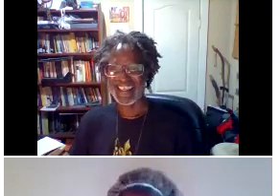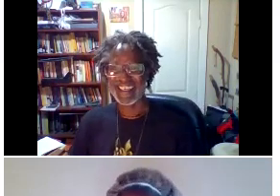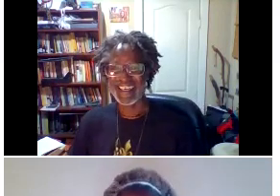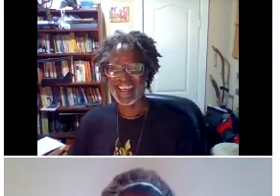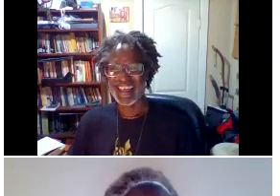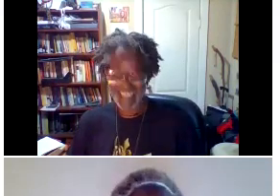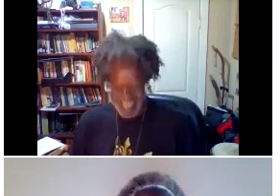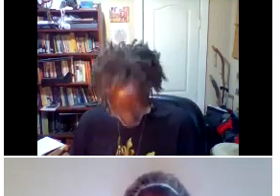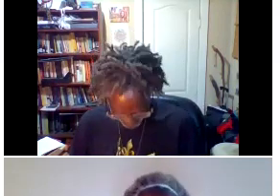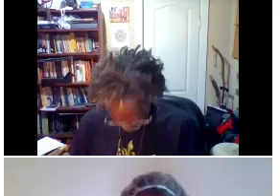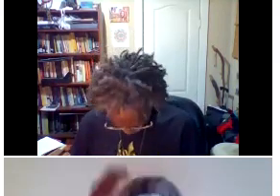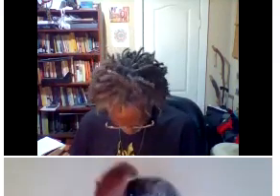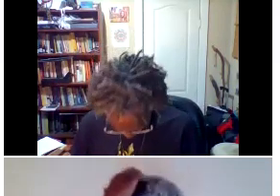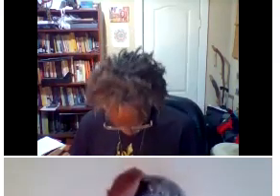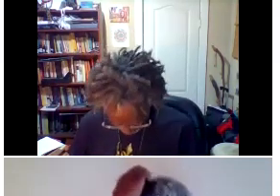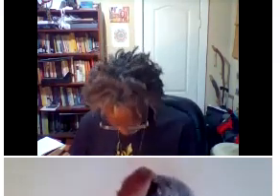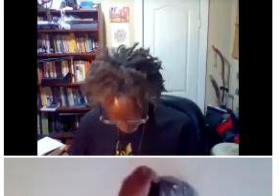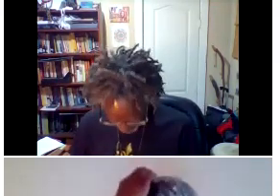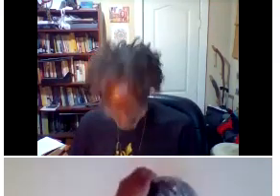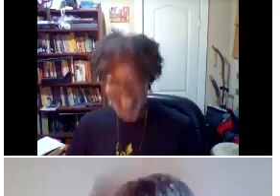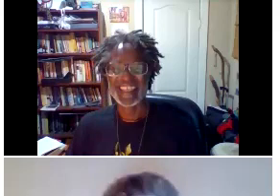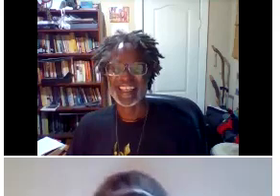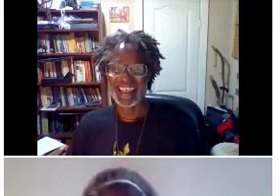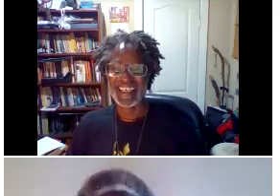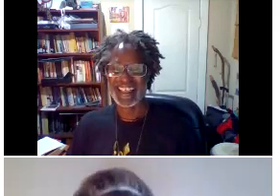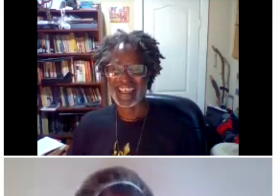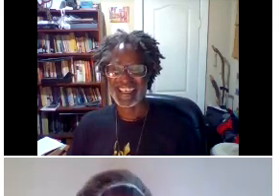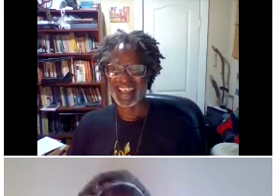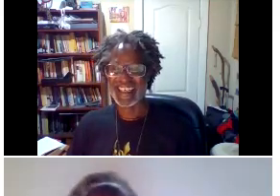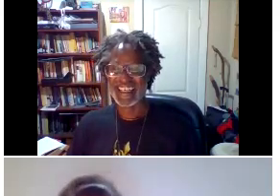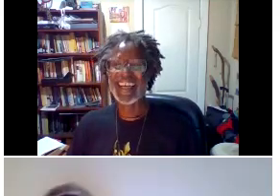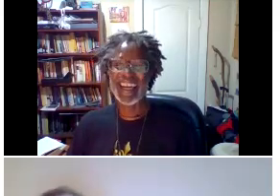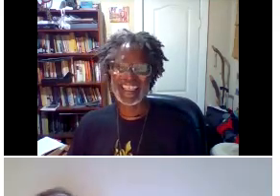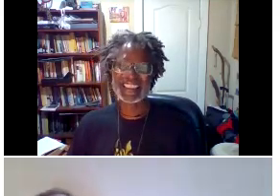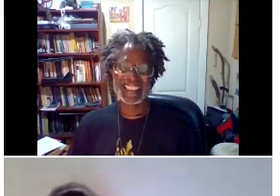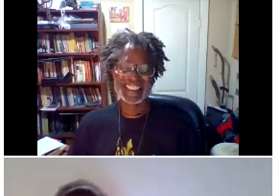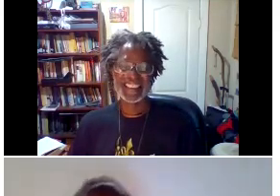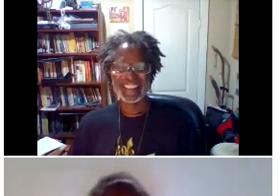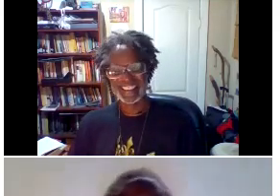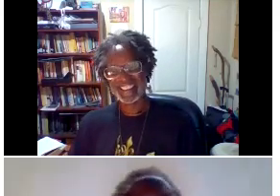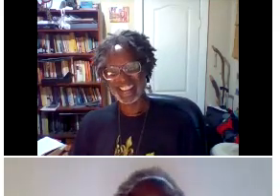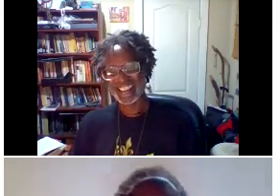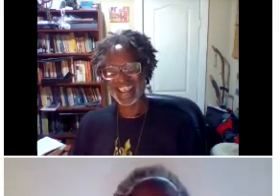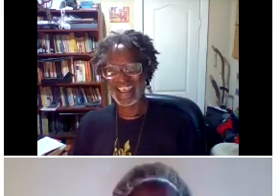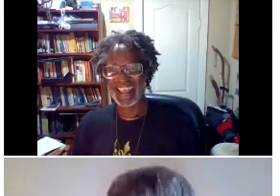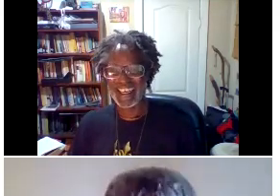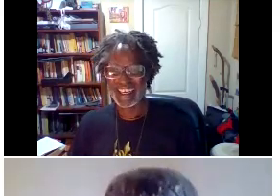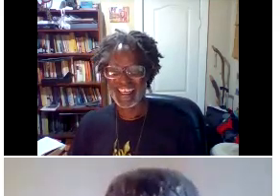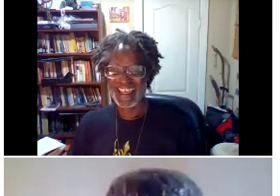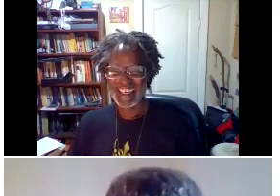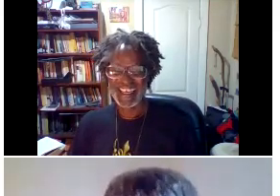keep on watching. Right. And then you're going to put his palm out and say, I ain't listening to that.